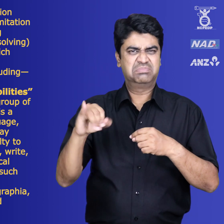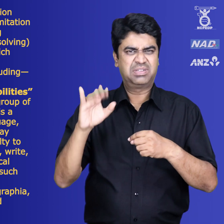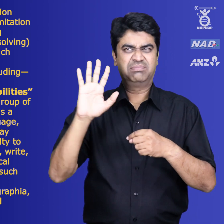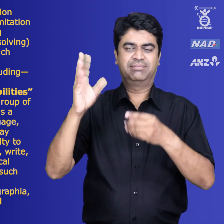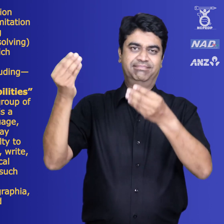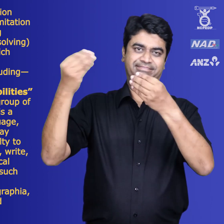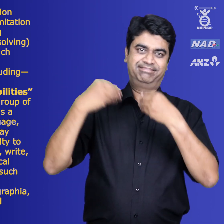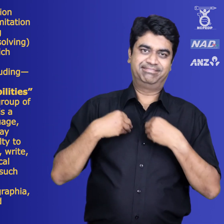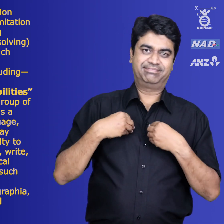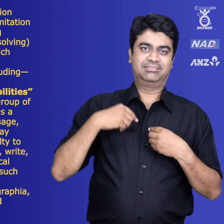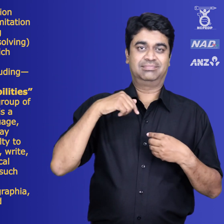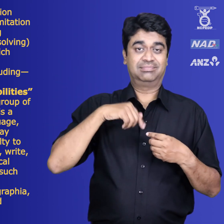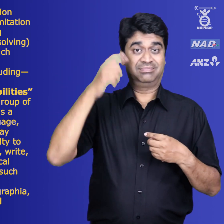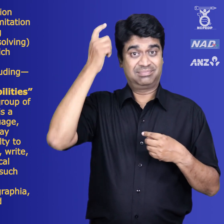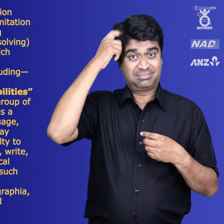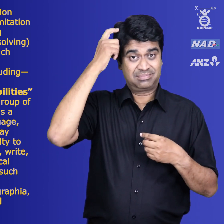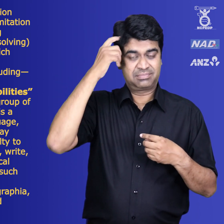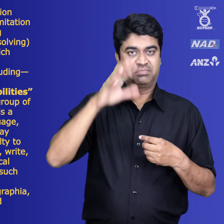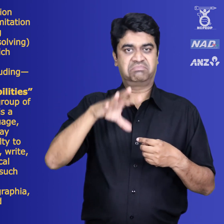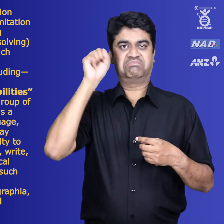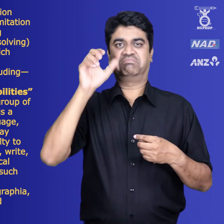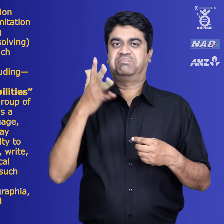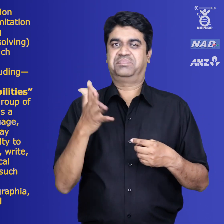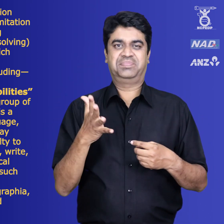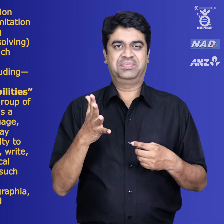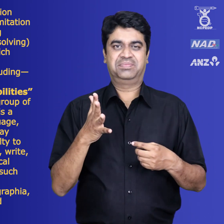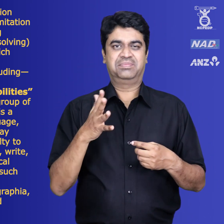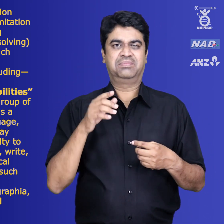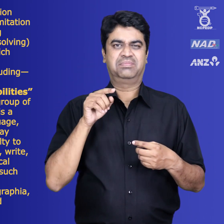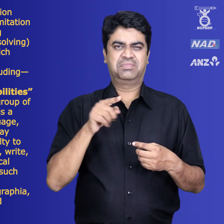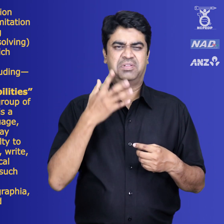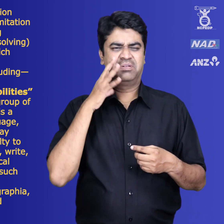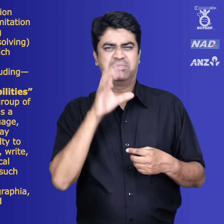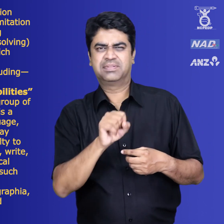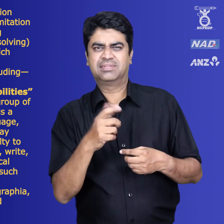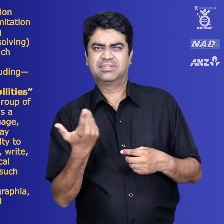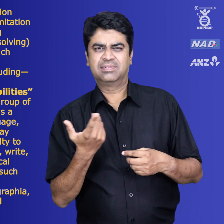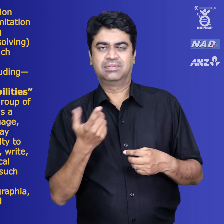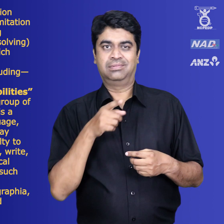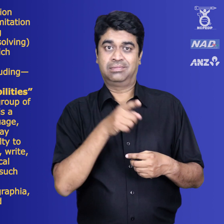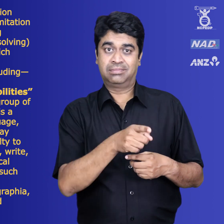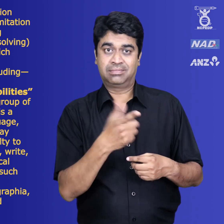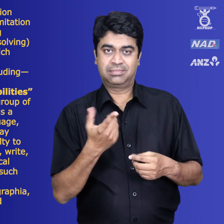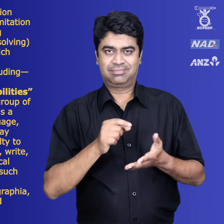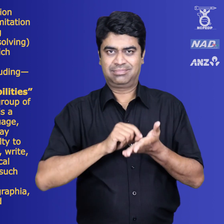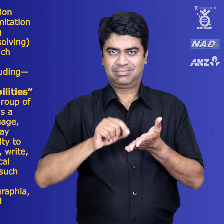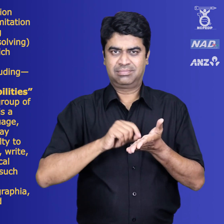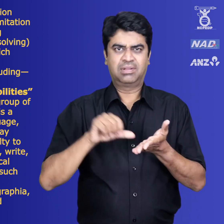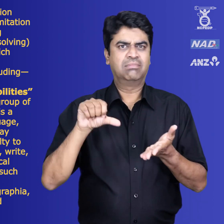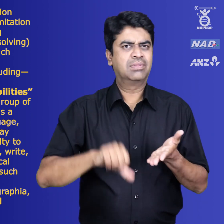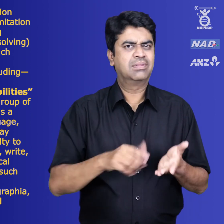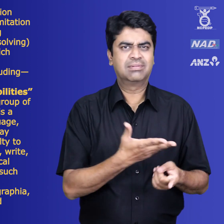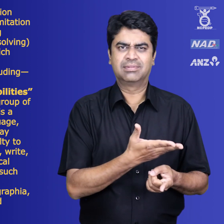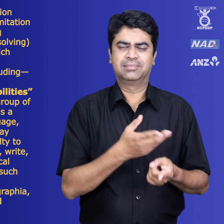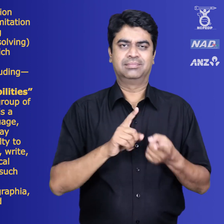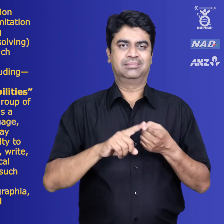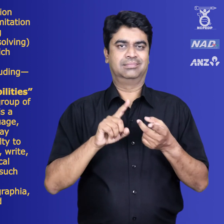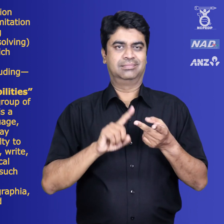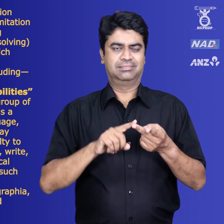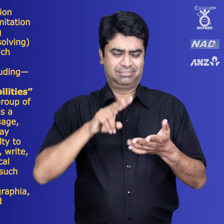language, spoken or written, that may manifest itself as a difficulty to comprehend,